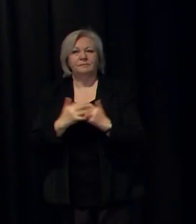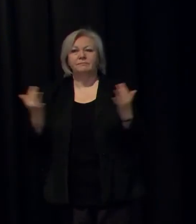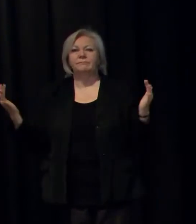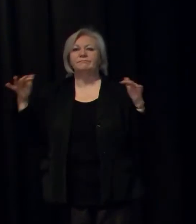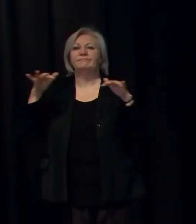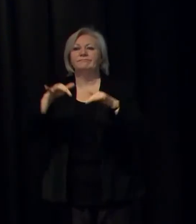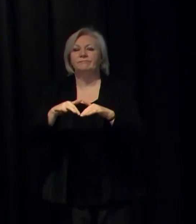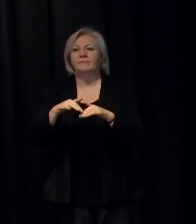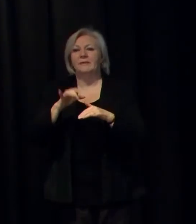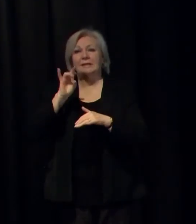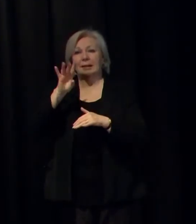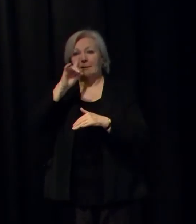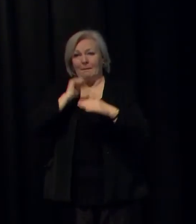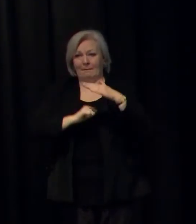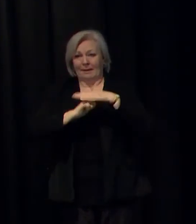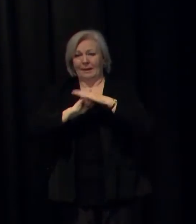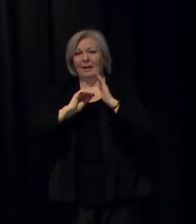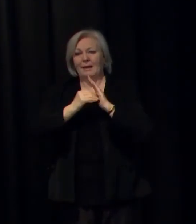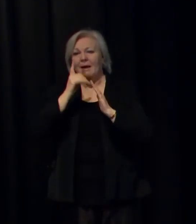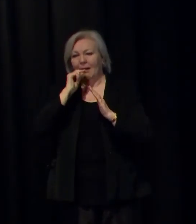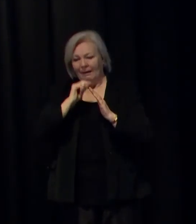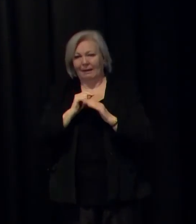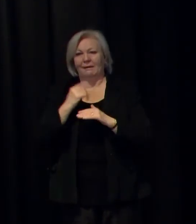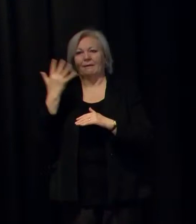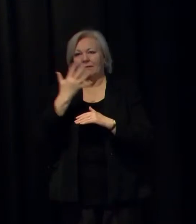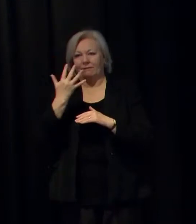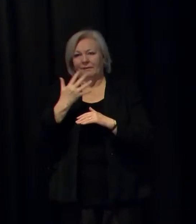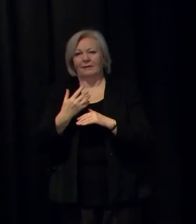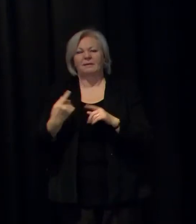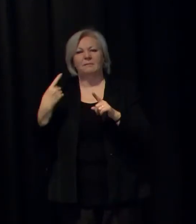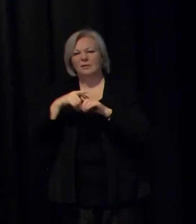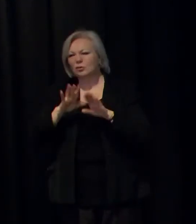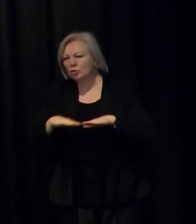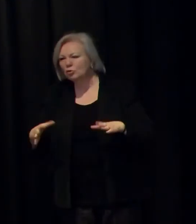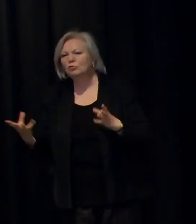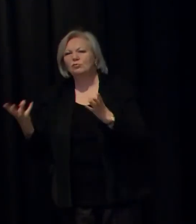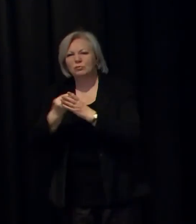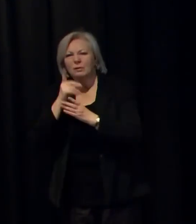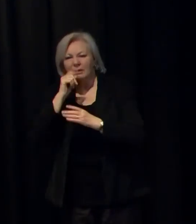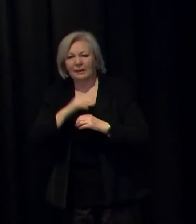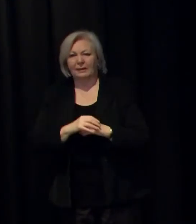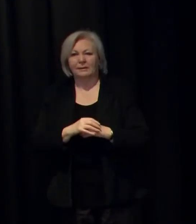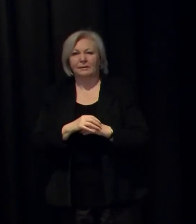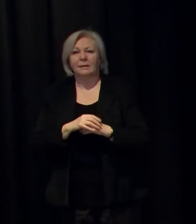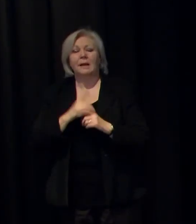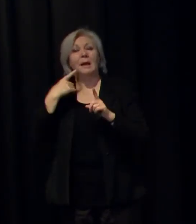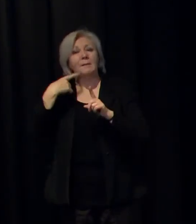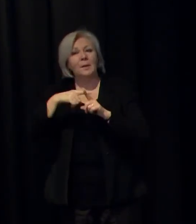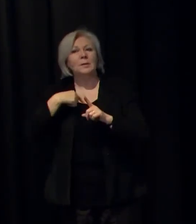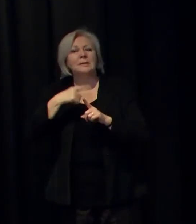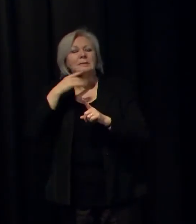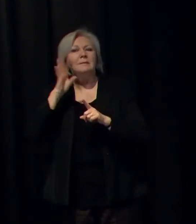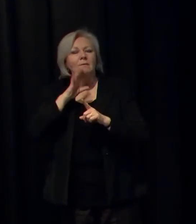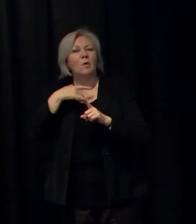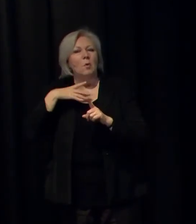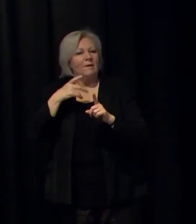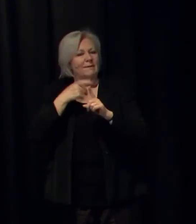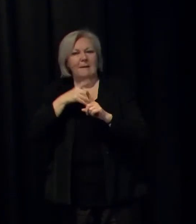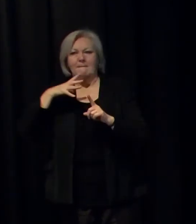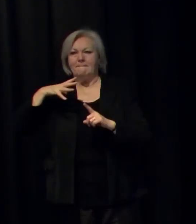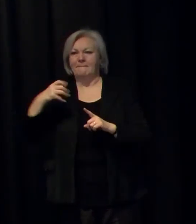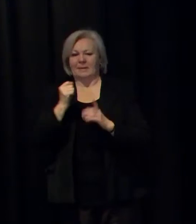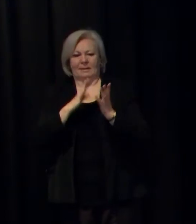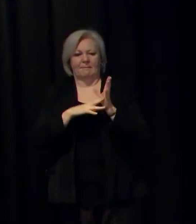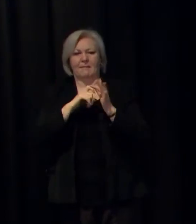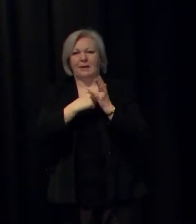They will go to 15 people, including dependents. Again, vaccination has been mandatory because we were building to that 70%